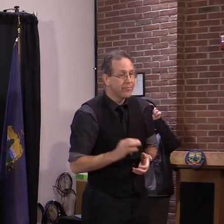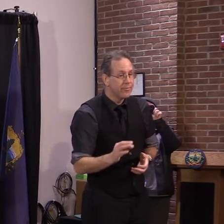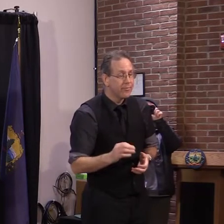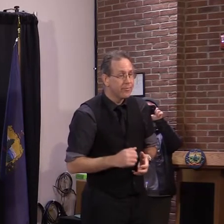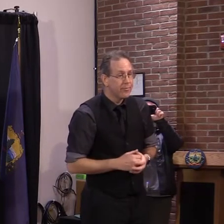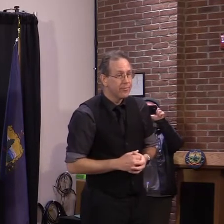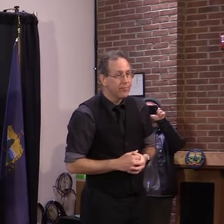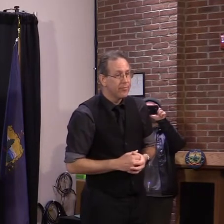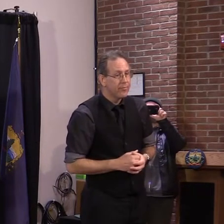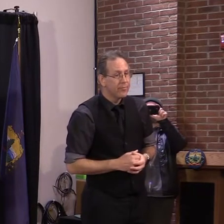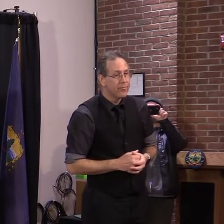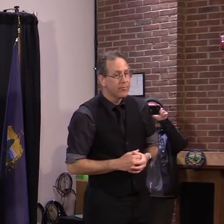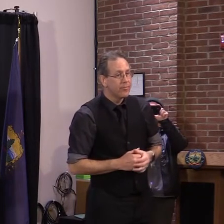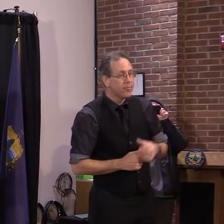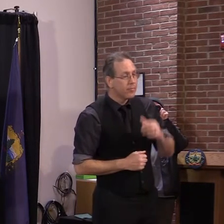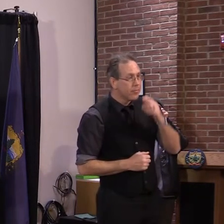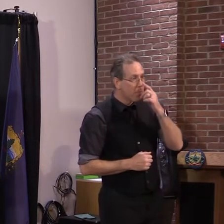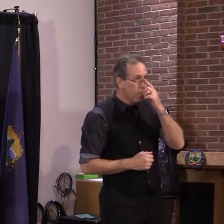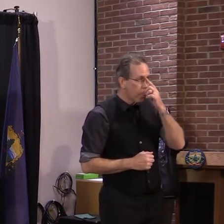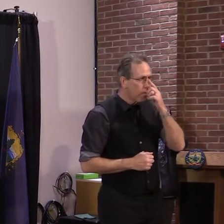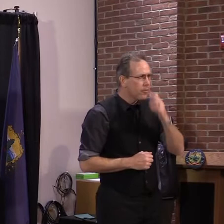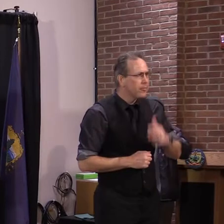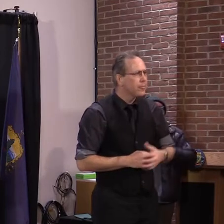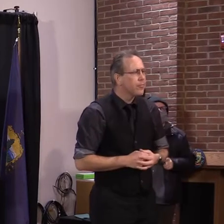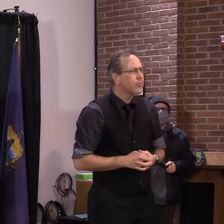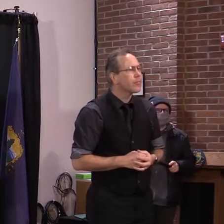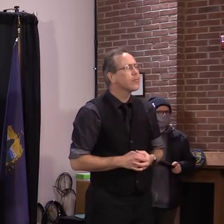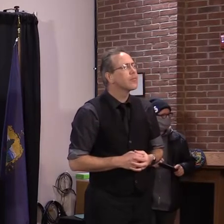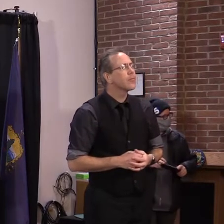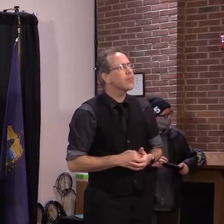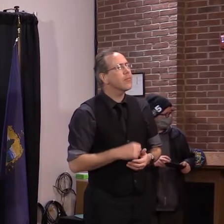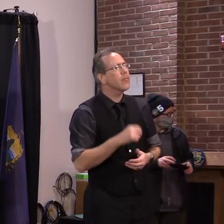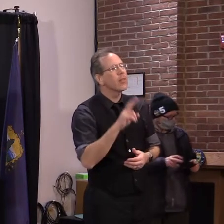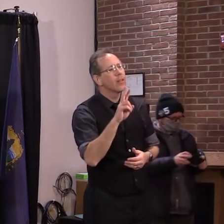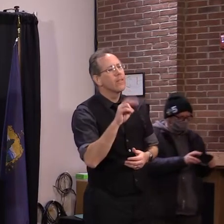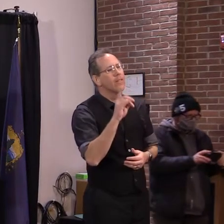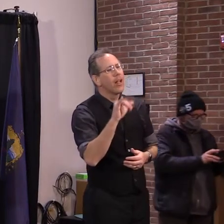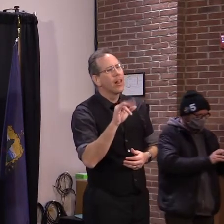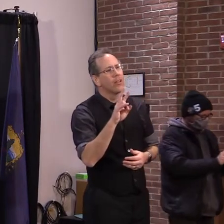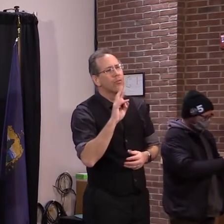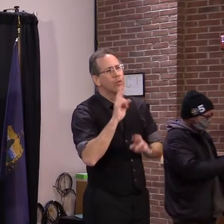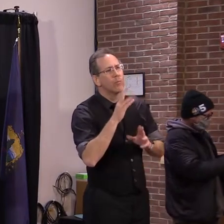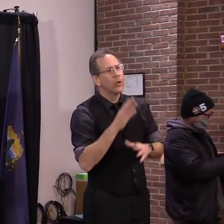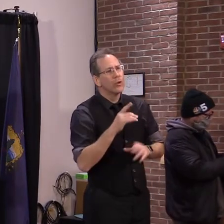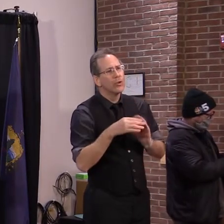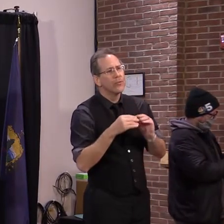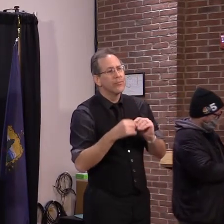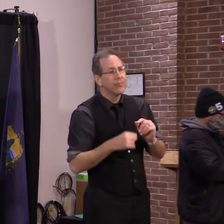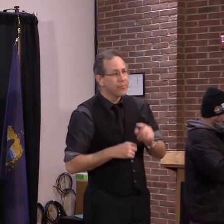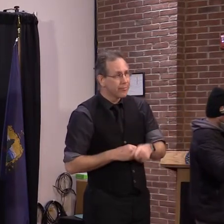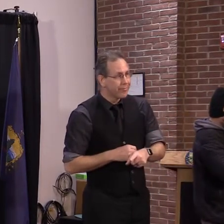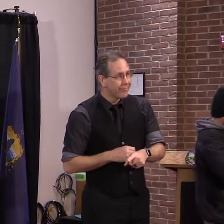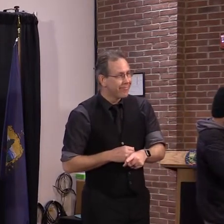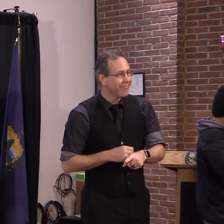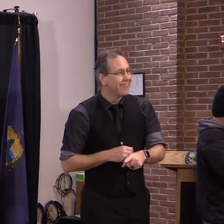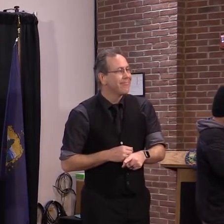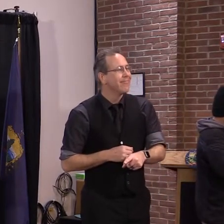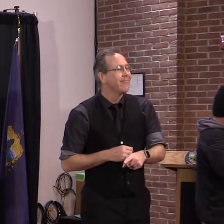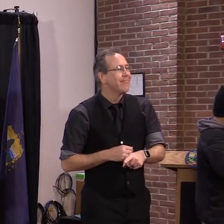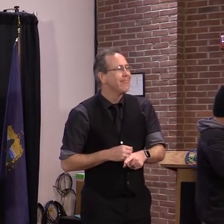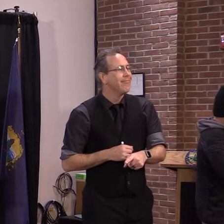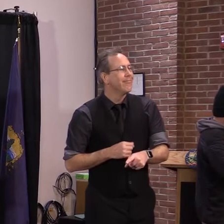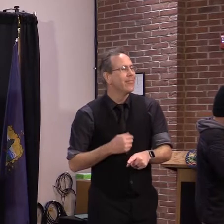All right, we'll move to Lisa Loomis, the Valley Reporter. Good afternoon. I believe my question is for Dr.